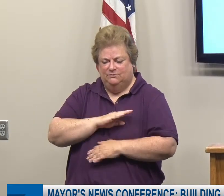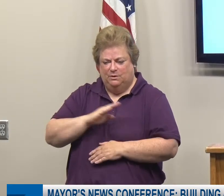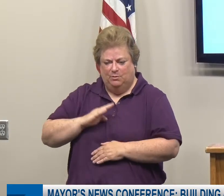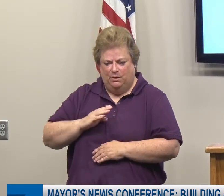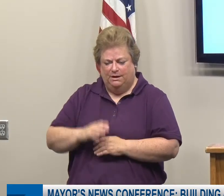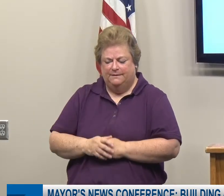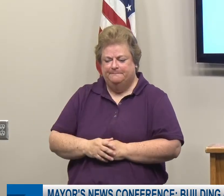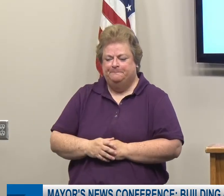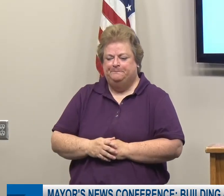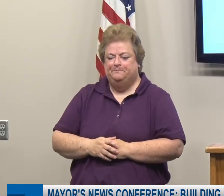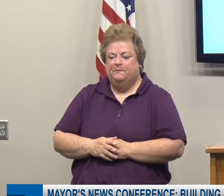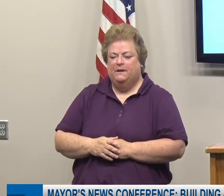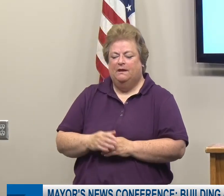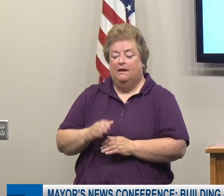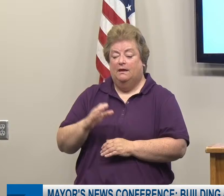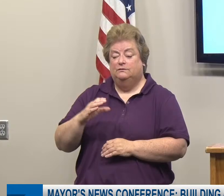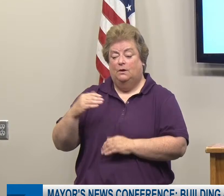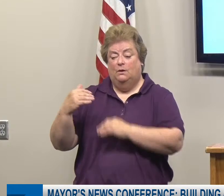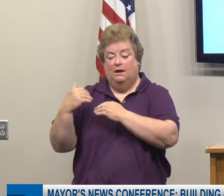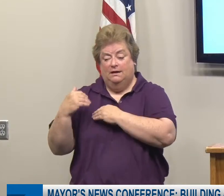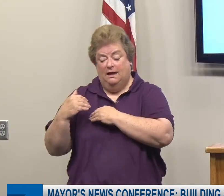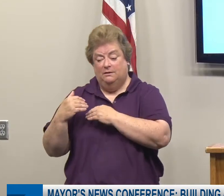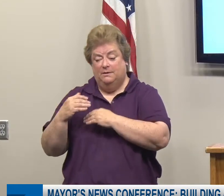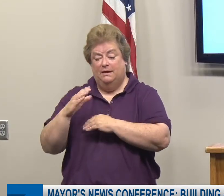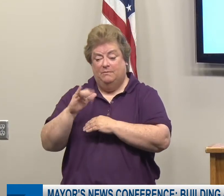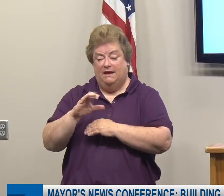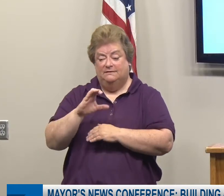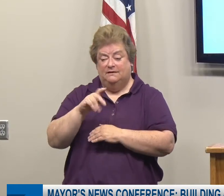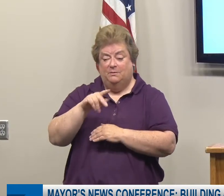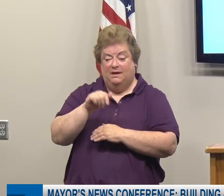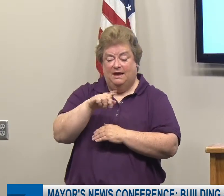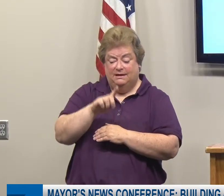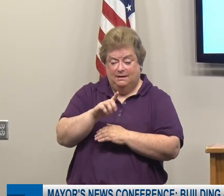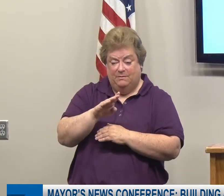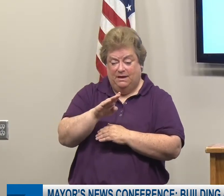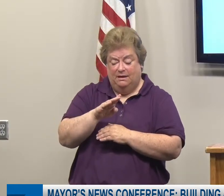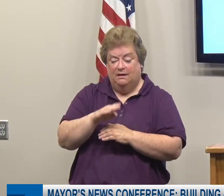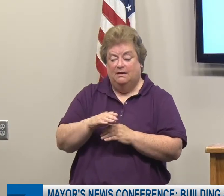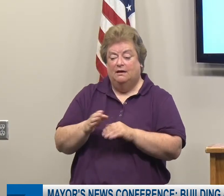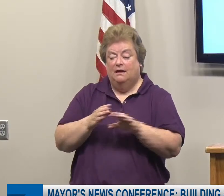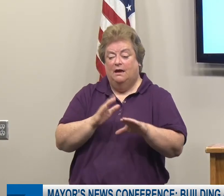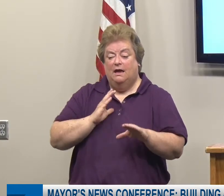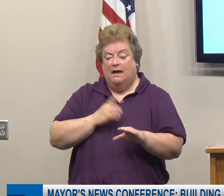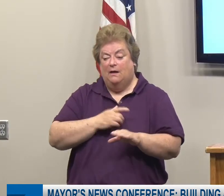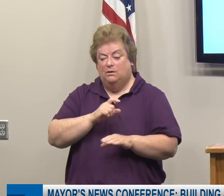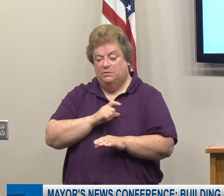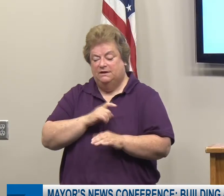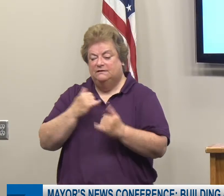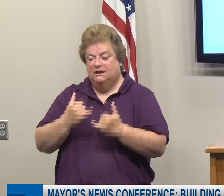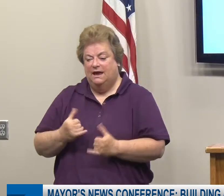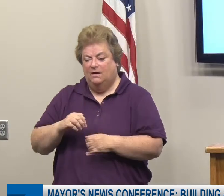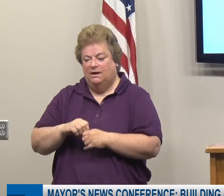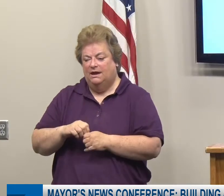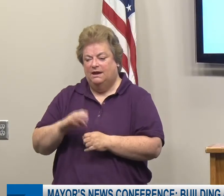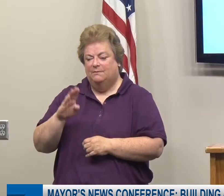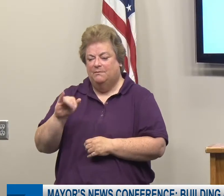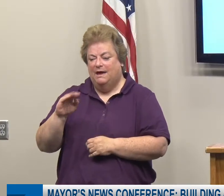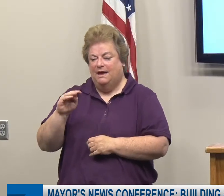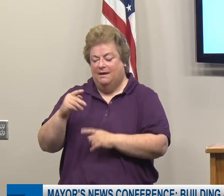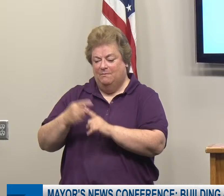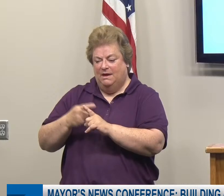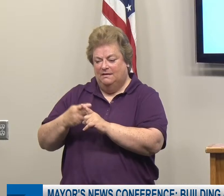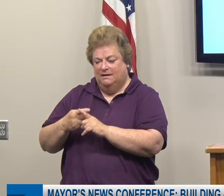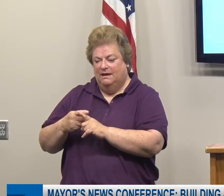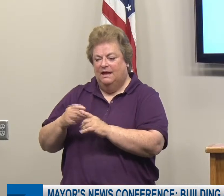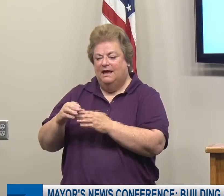Beyond the accountability provided by the CPAB, our police are participating in a new bi-monthly initiative led by the